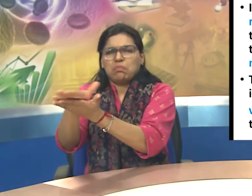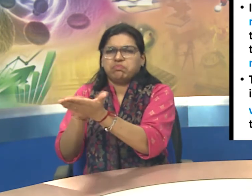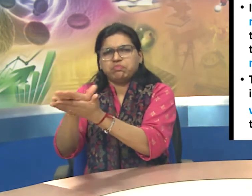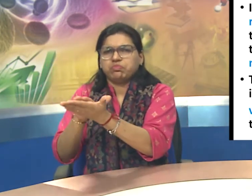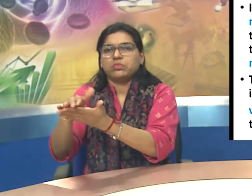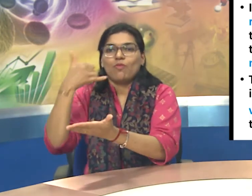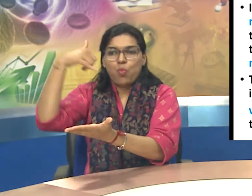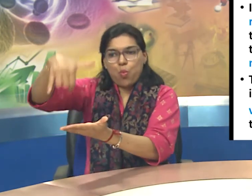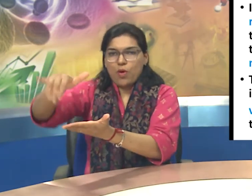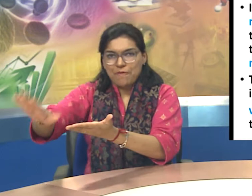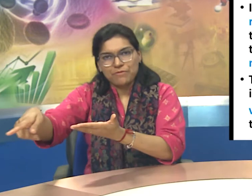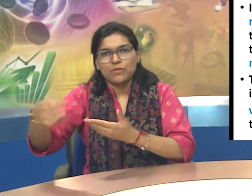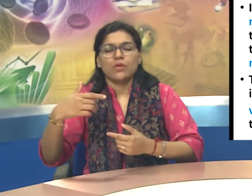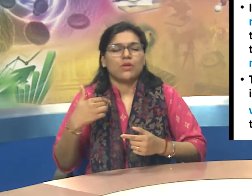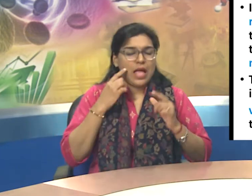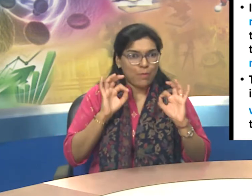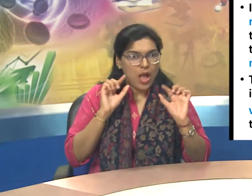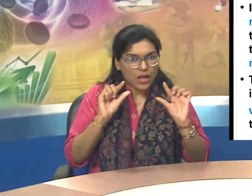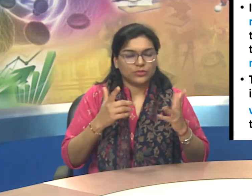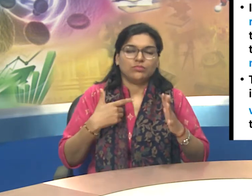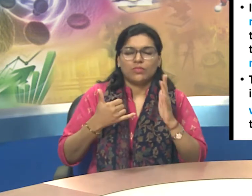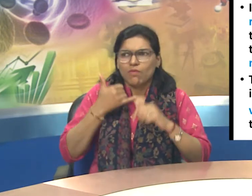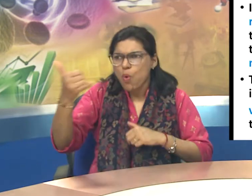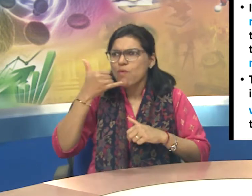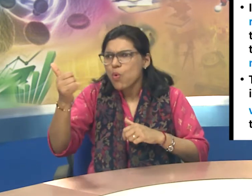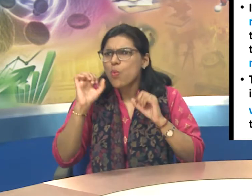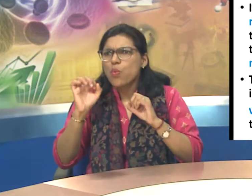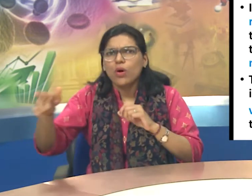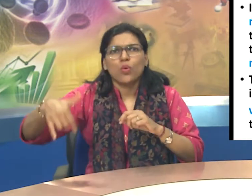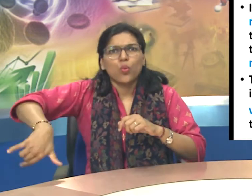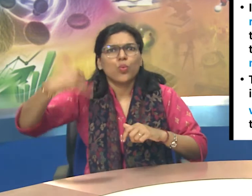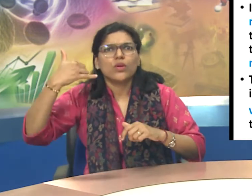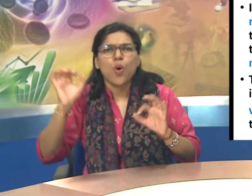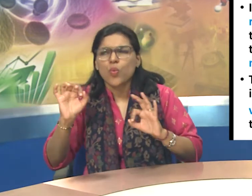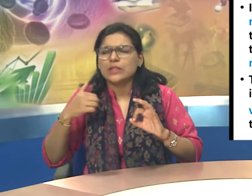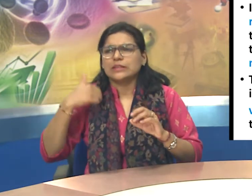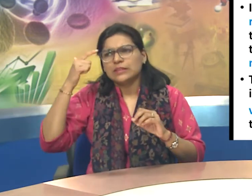receiving and responding to incoming telephone calls.